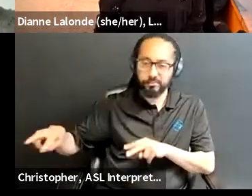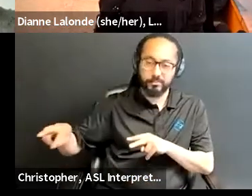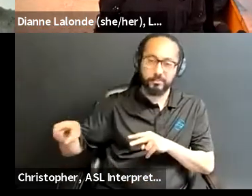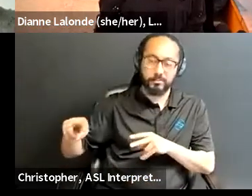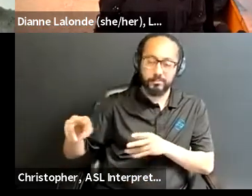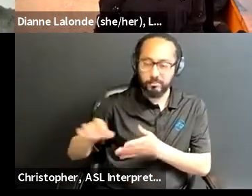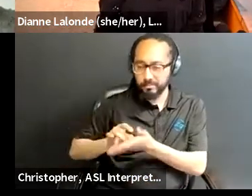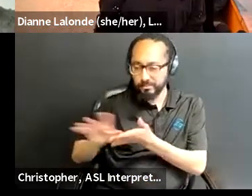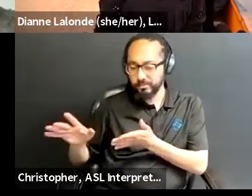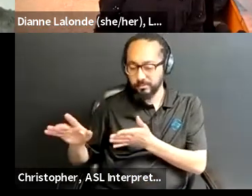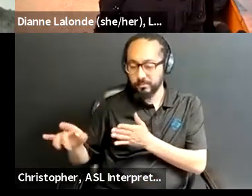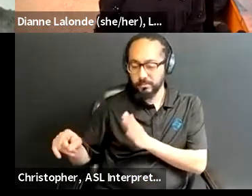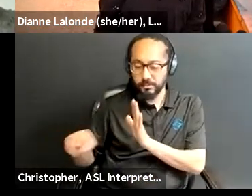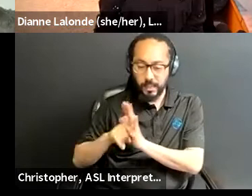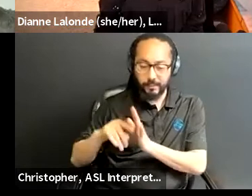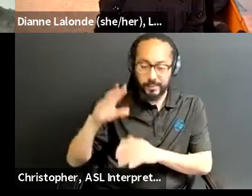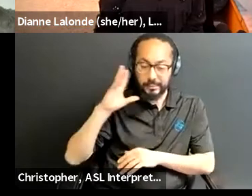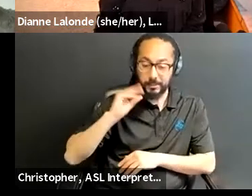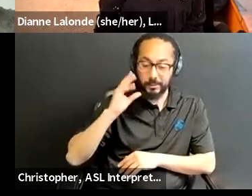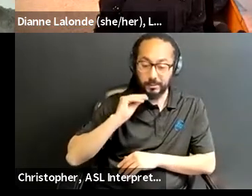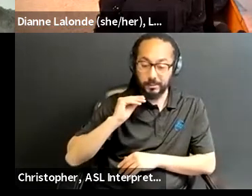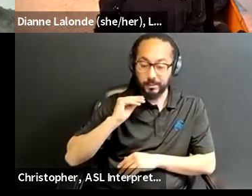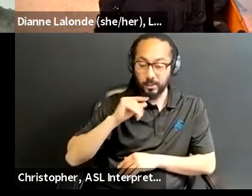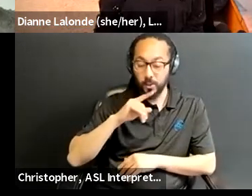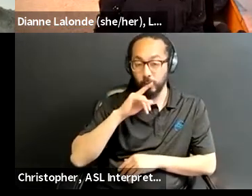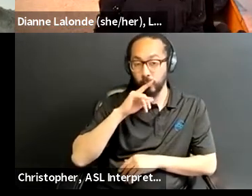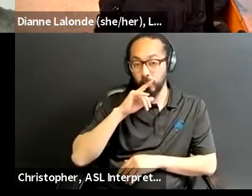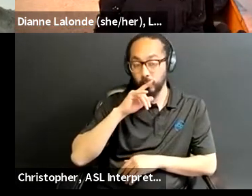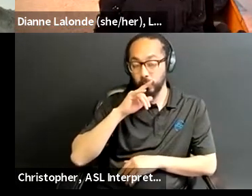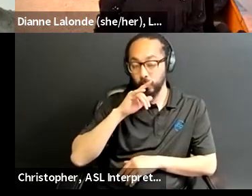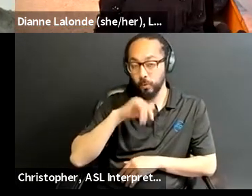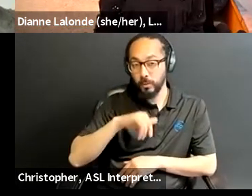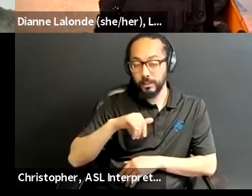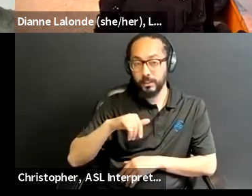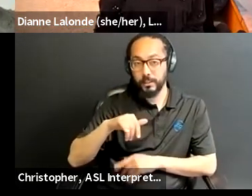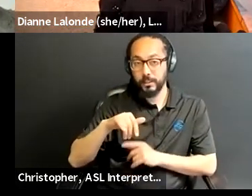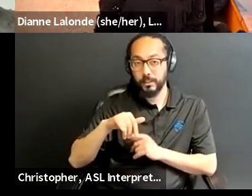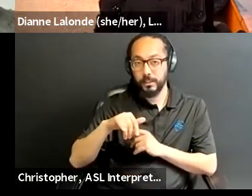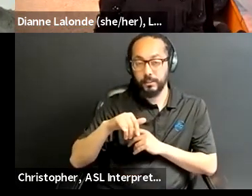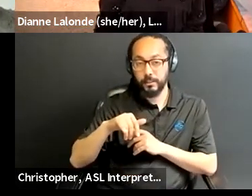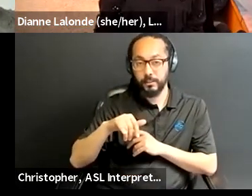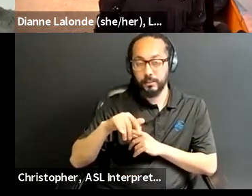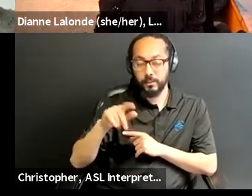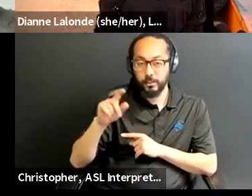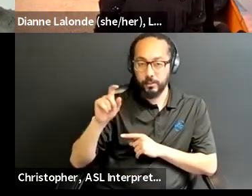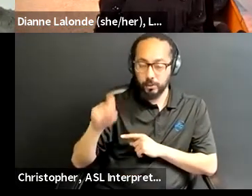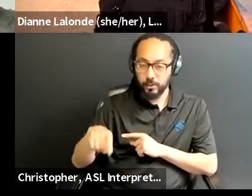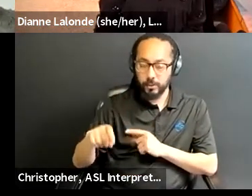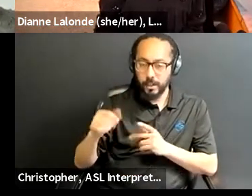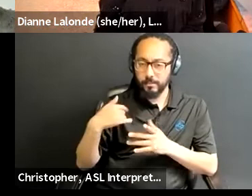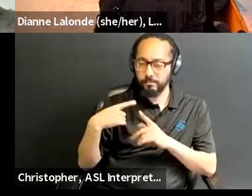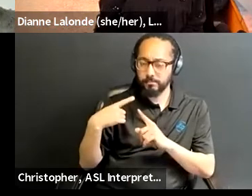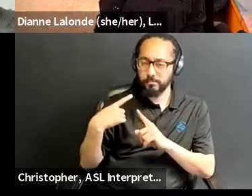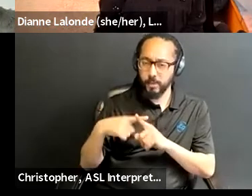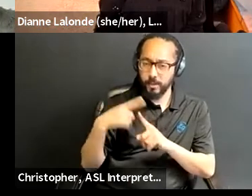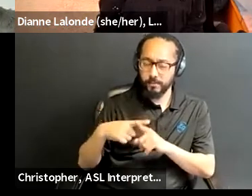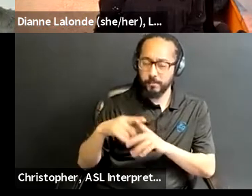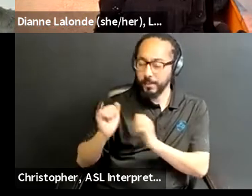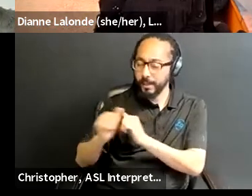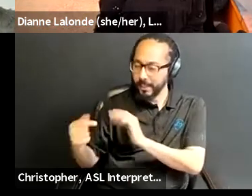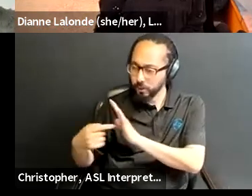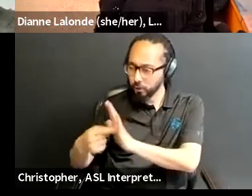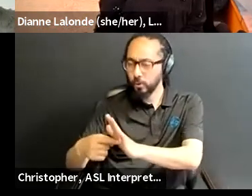been that learning that, you know, to fill them up with goodness in order they can share goodness outwards. So it's a bit of a